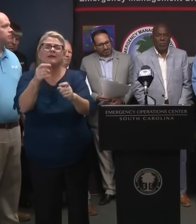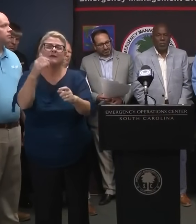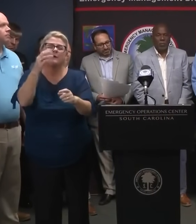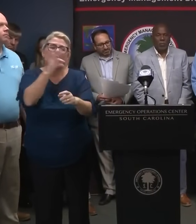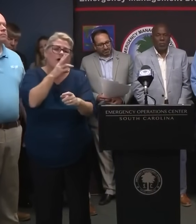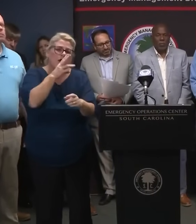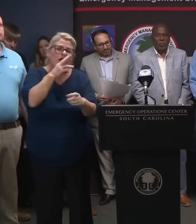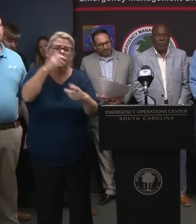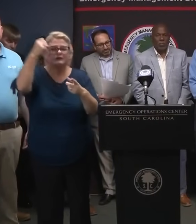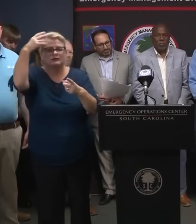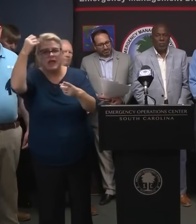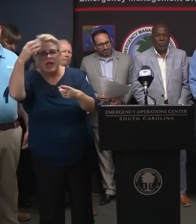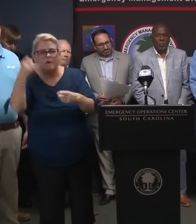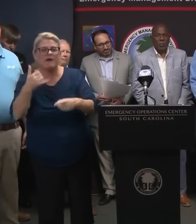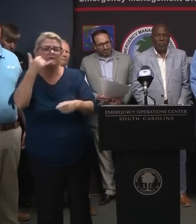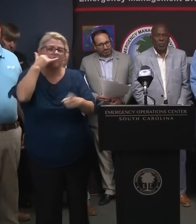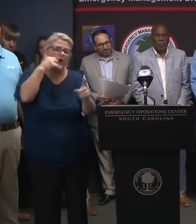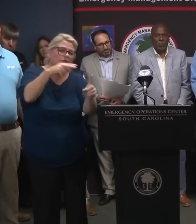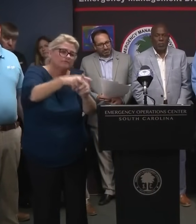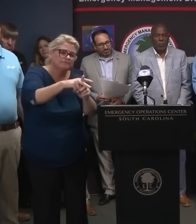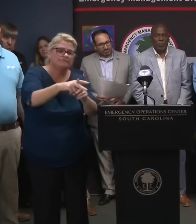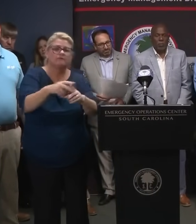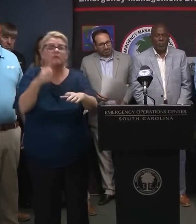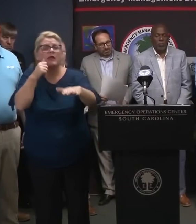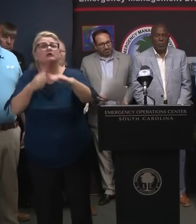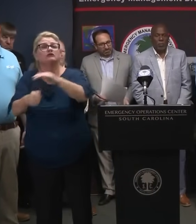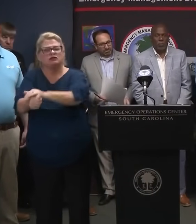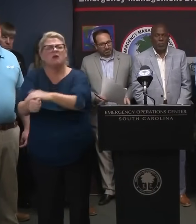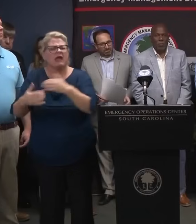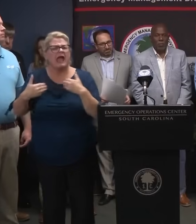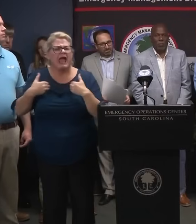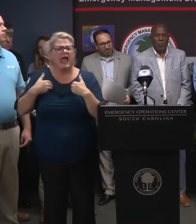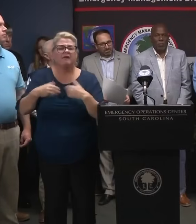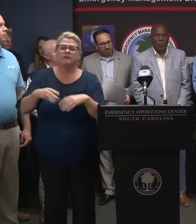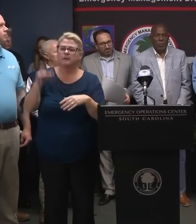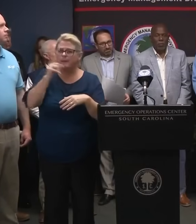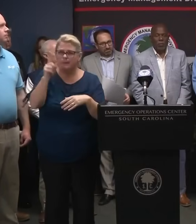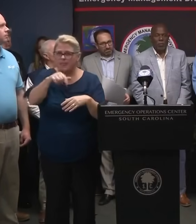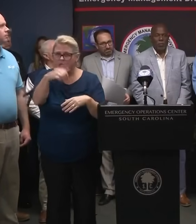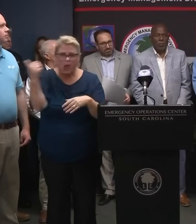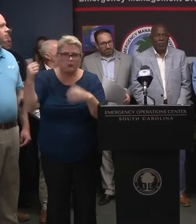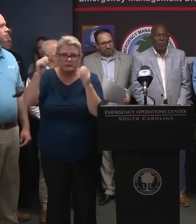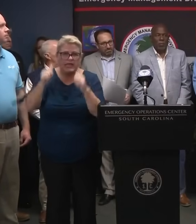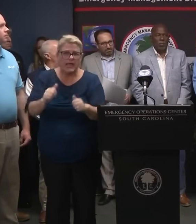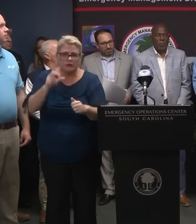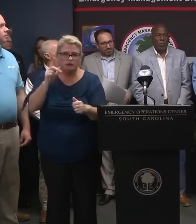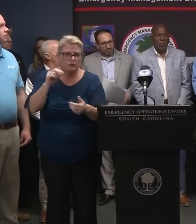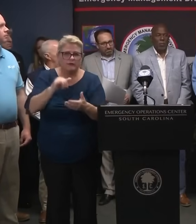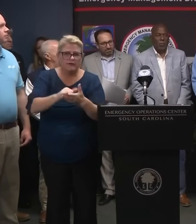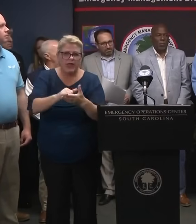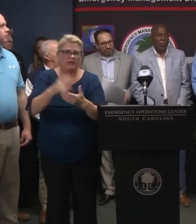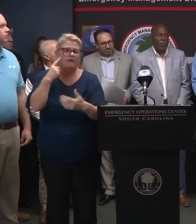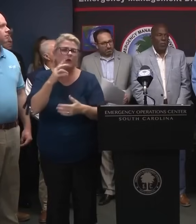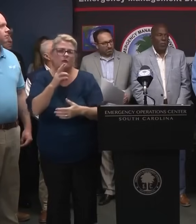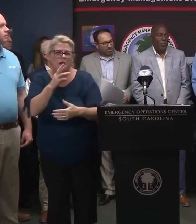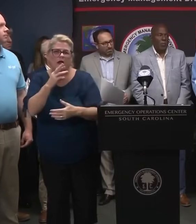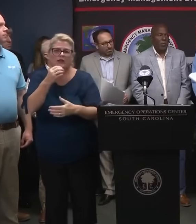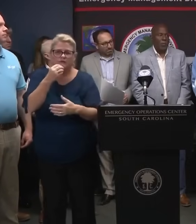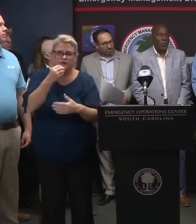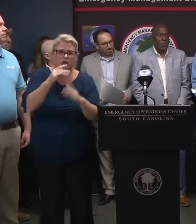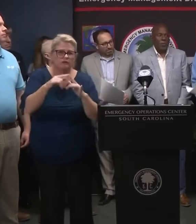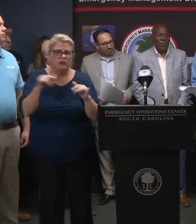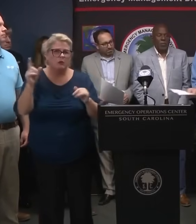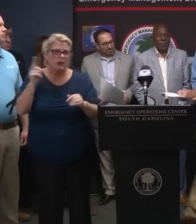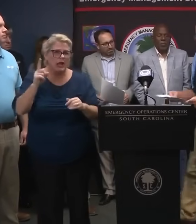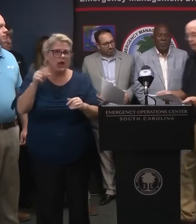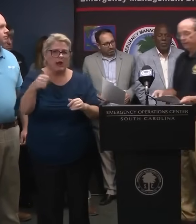take showers, things like that. Other than shelters, is the state offering any other places to do that? Just kind of get water, food, anything